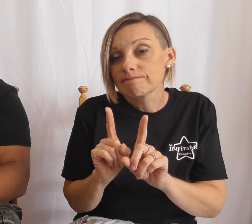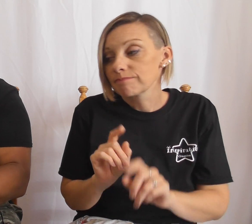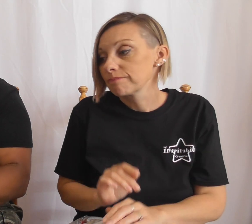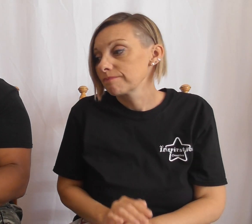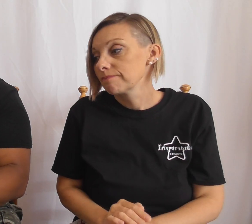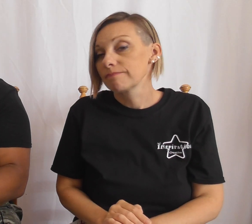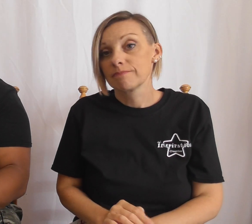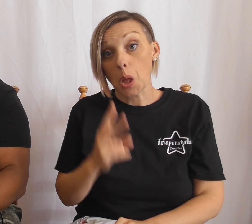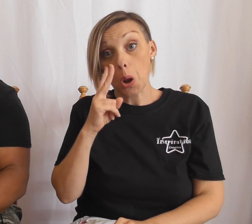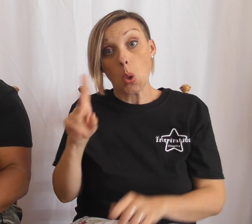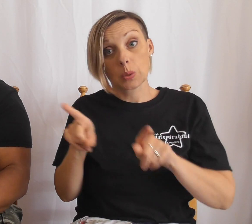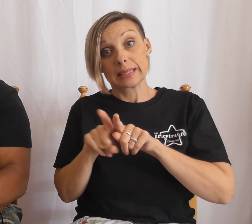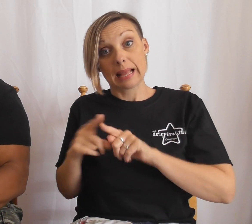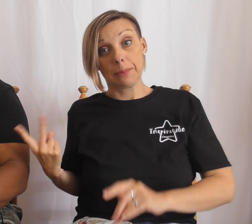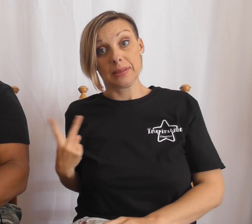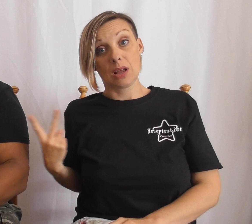Looks a bit like my cat.